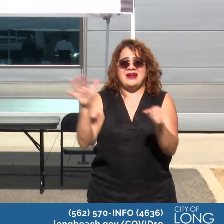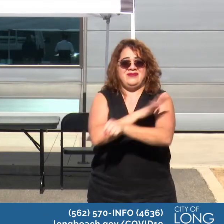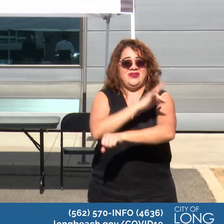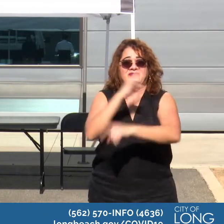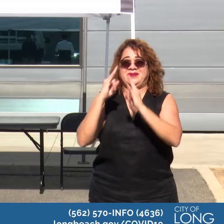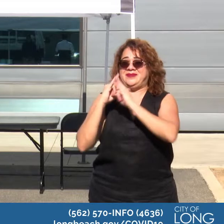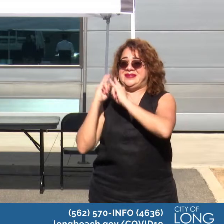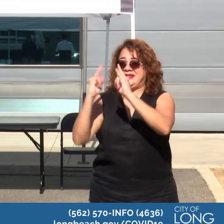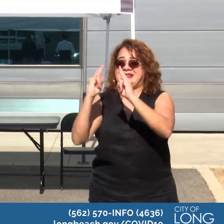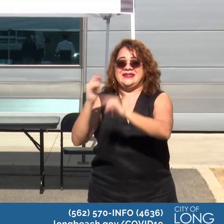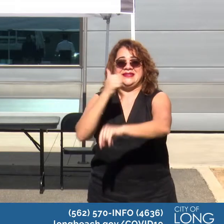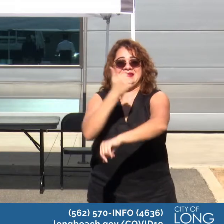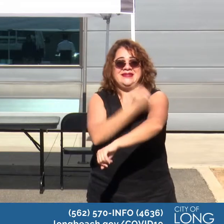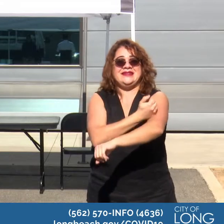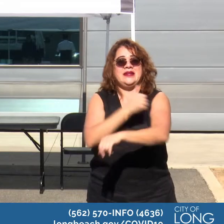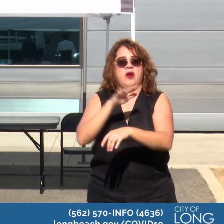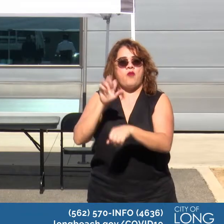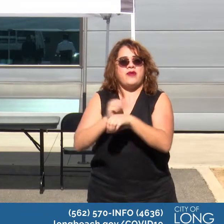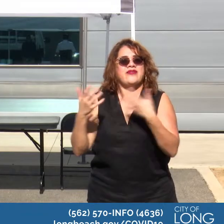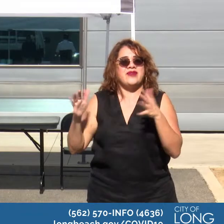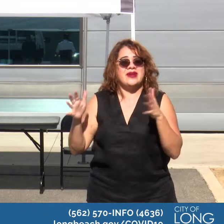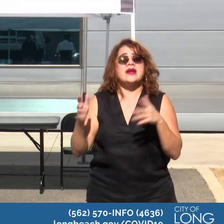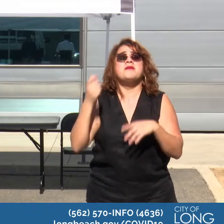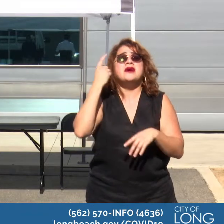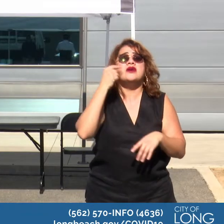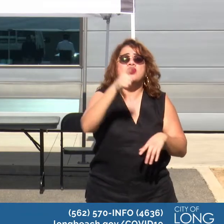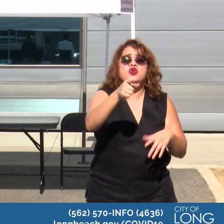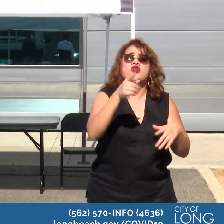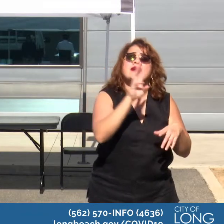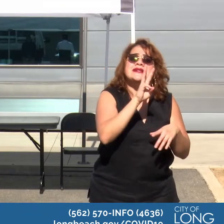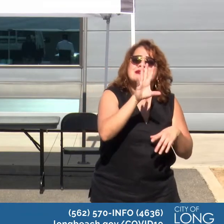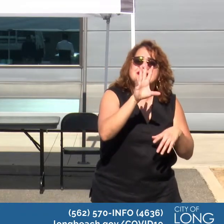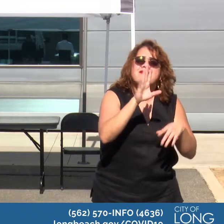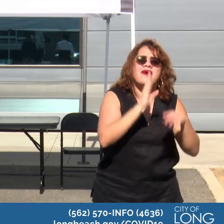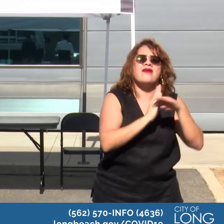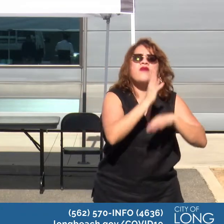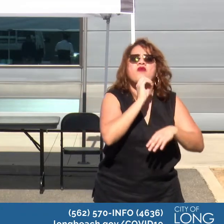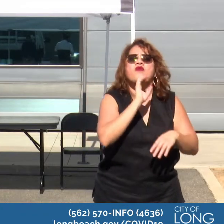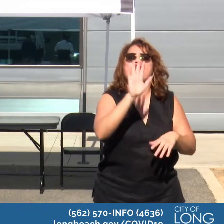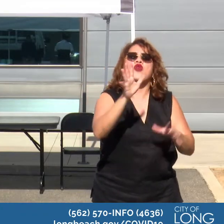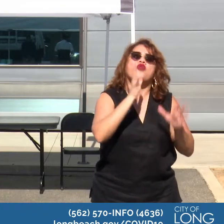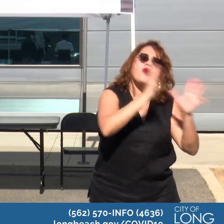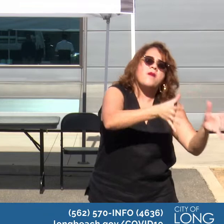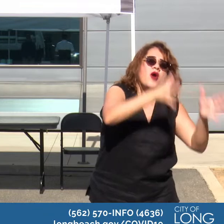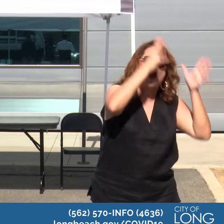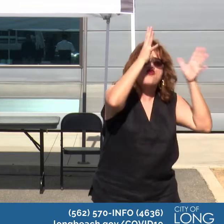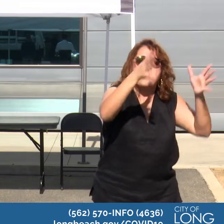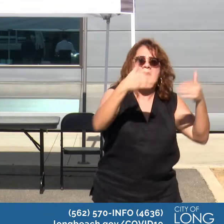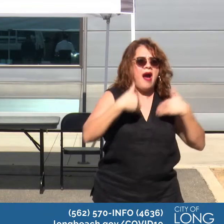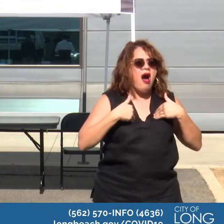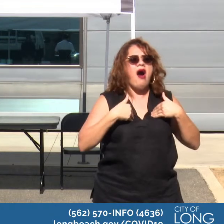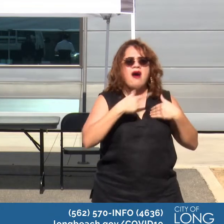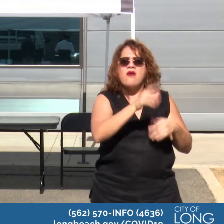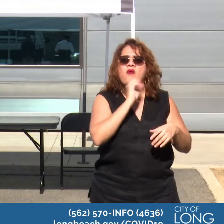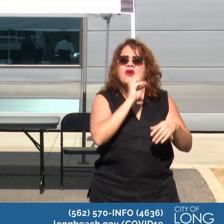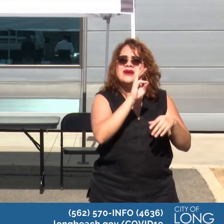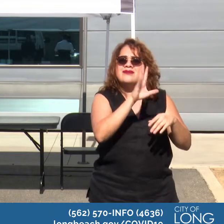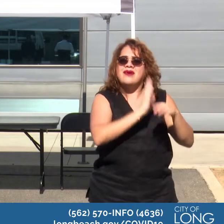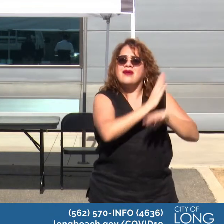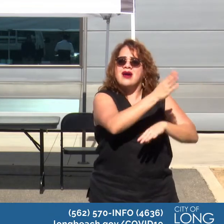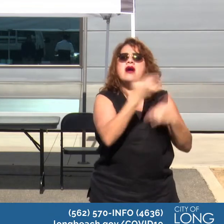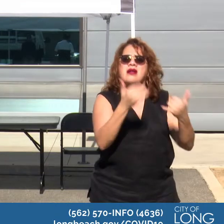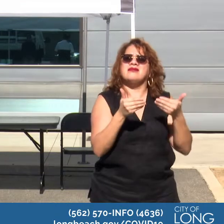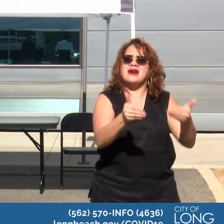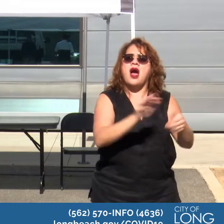are 65 or over, or your parent is, or your grandparent is, appointments can now be made. And those appointments